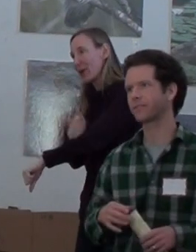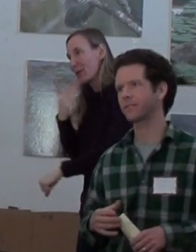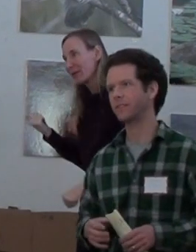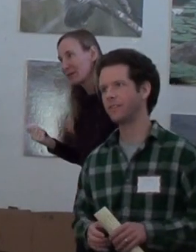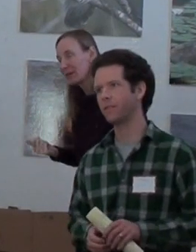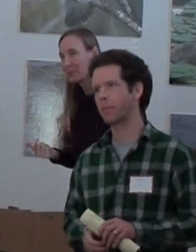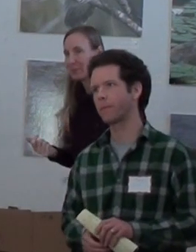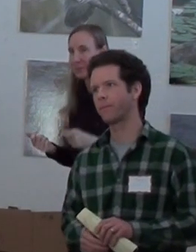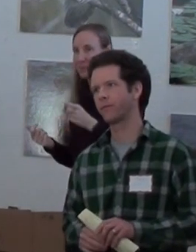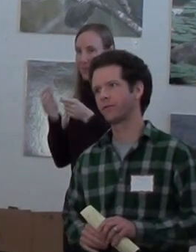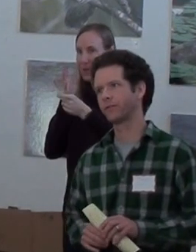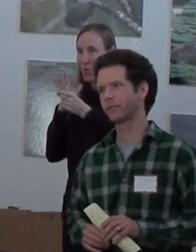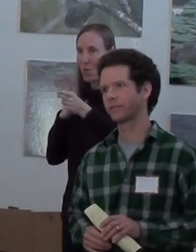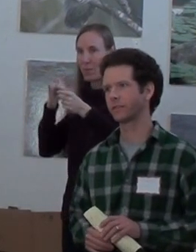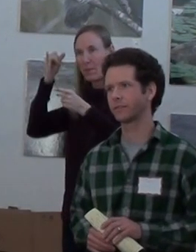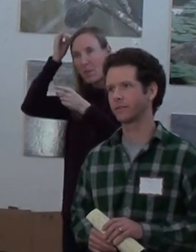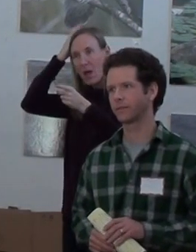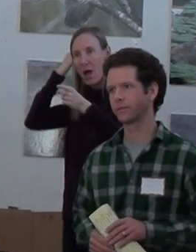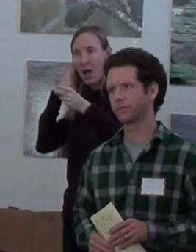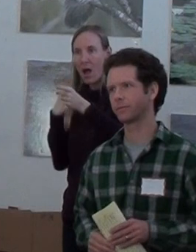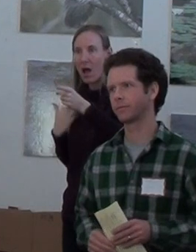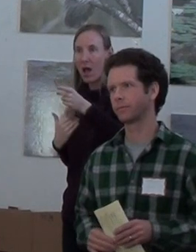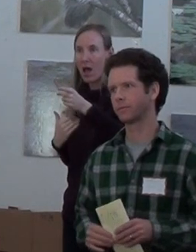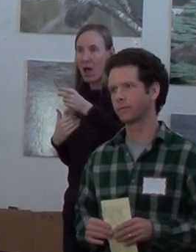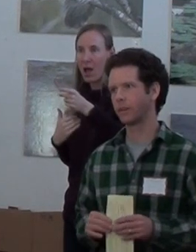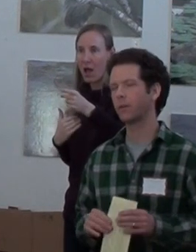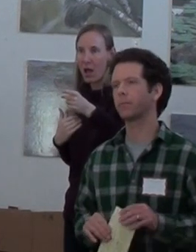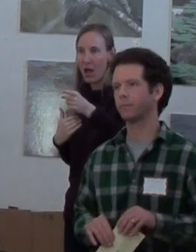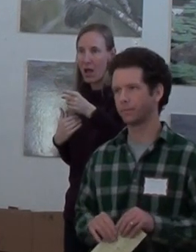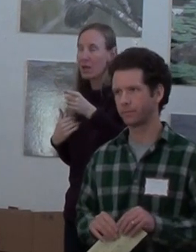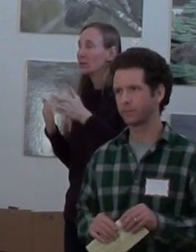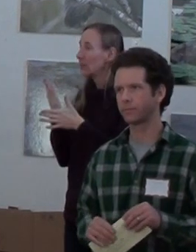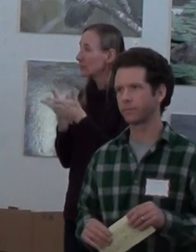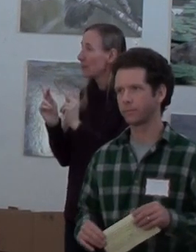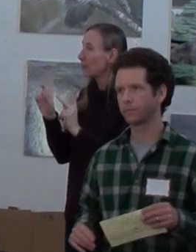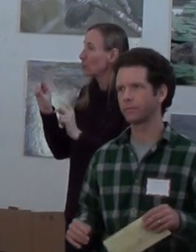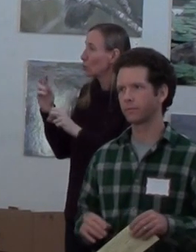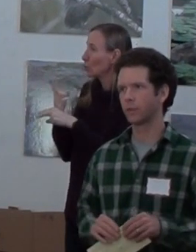ahead. Well, I know some people who use essential oils. Yep.